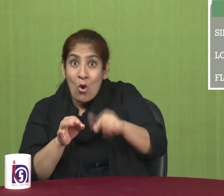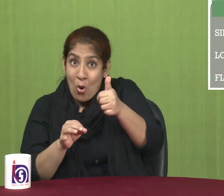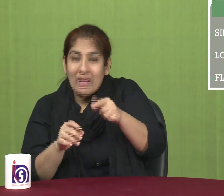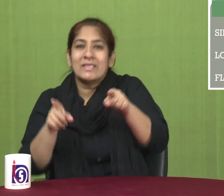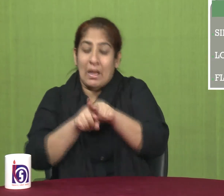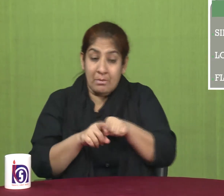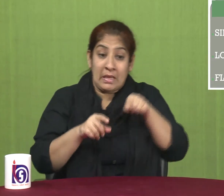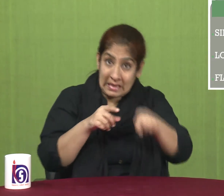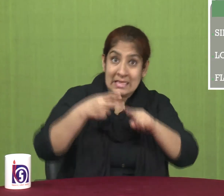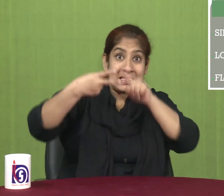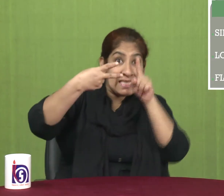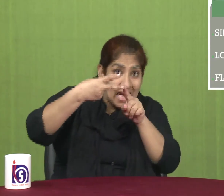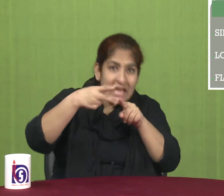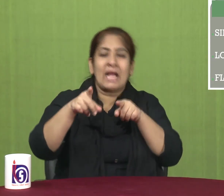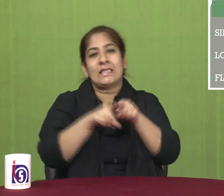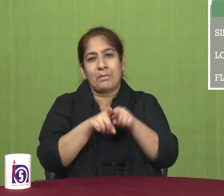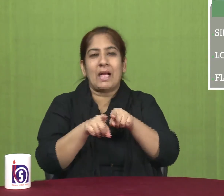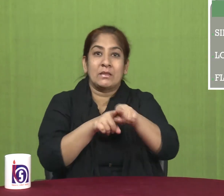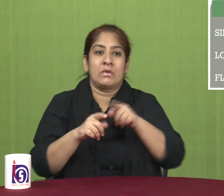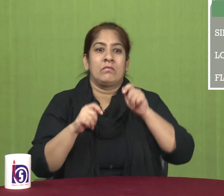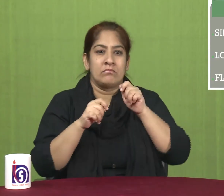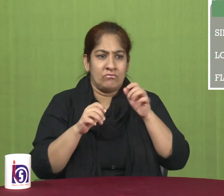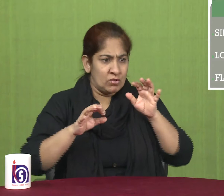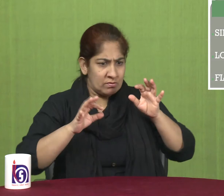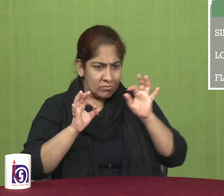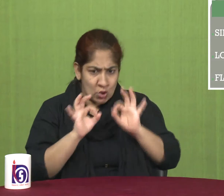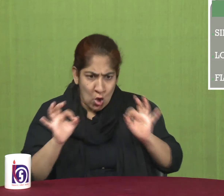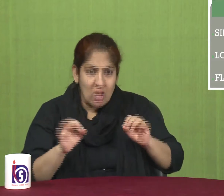long term view about the future profits and